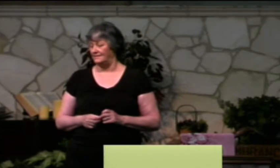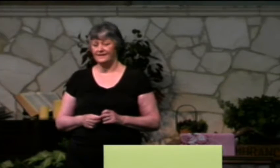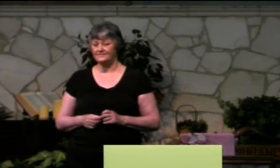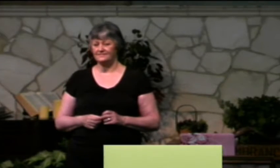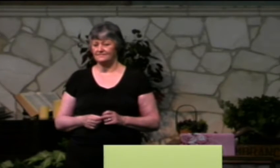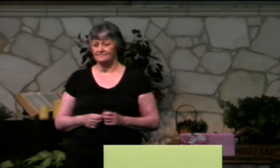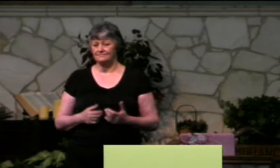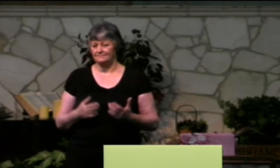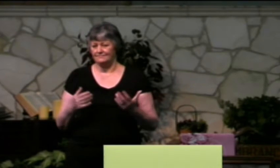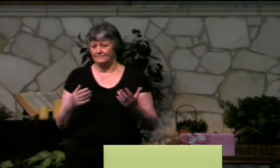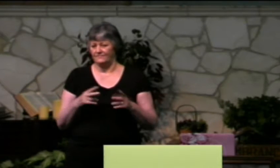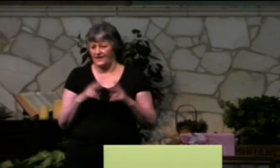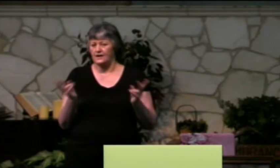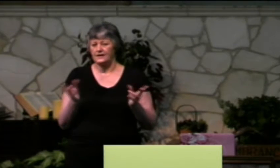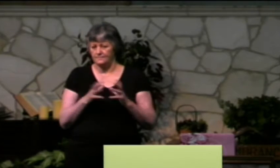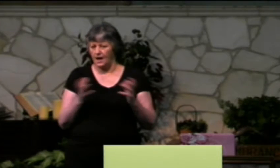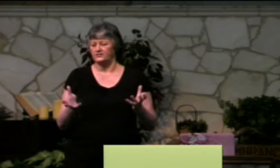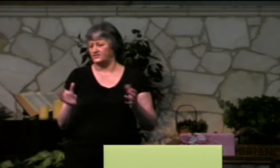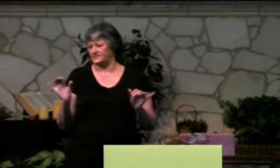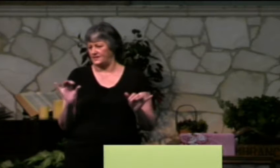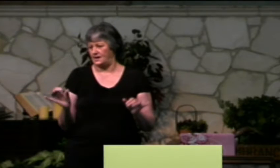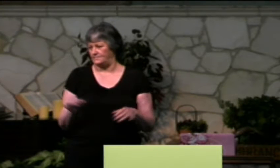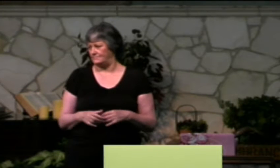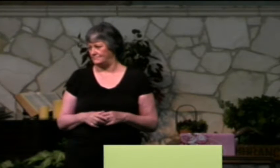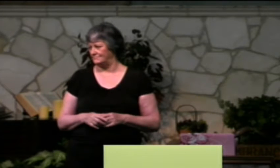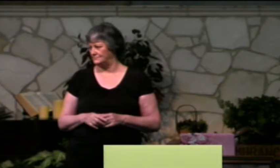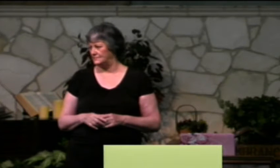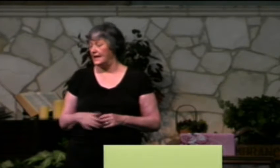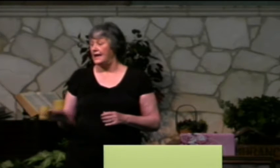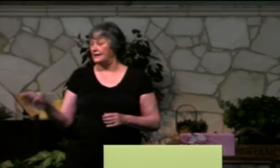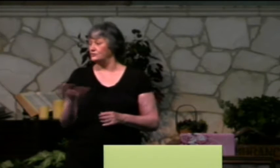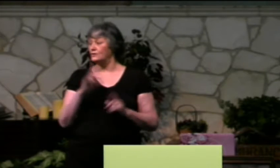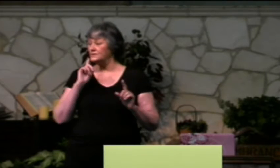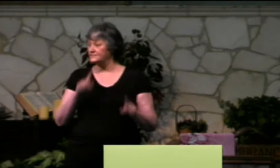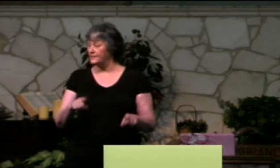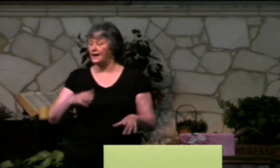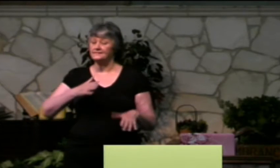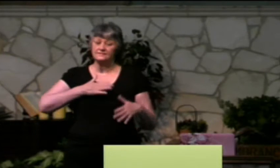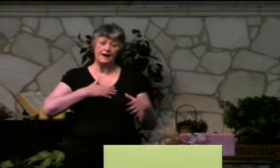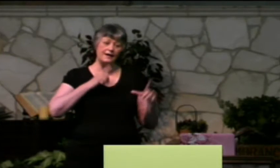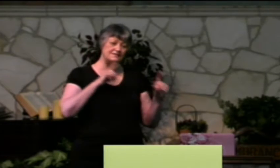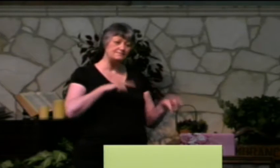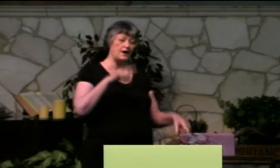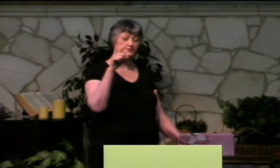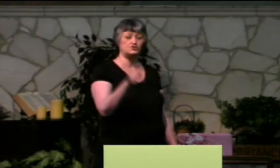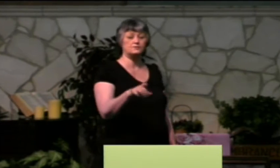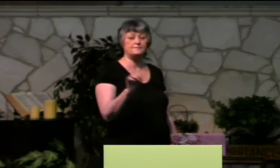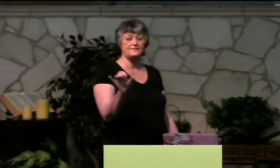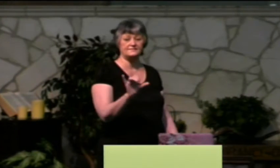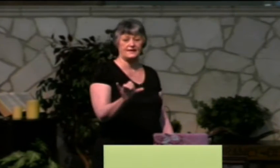It's very much the same. And your response and my response should be the same.